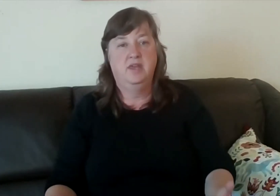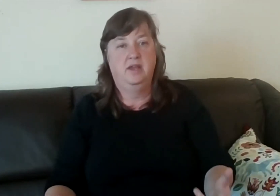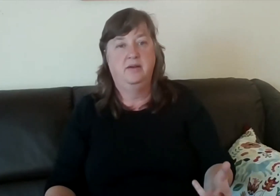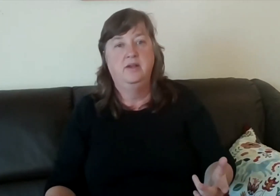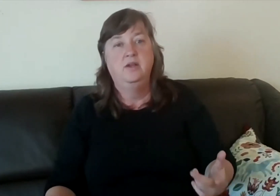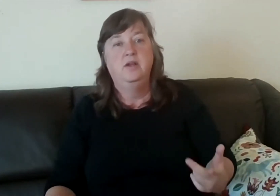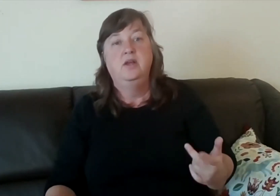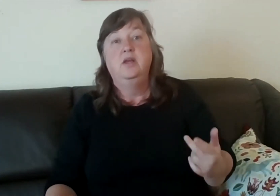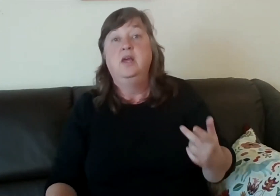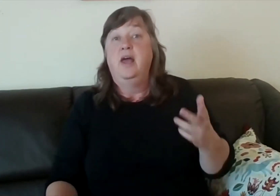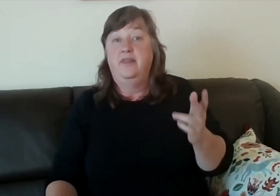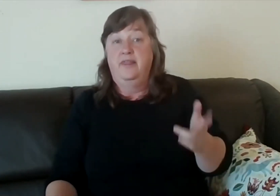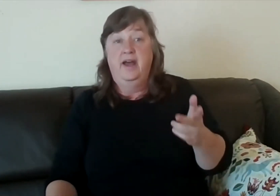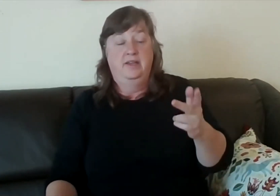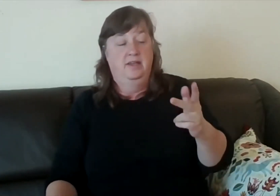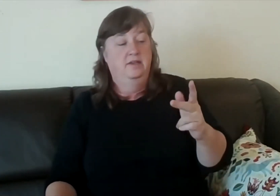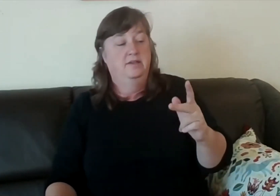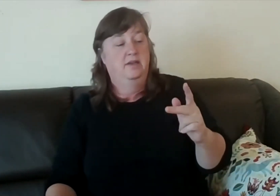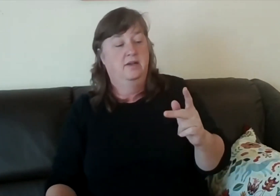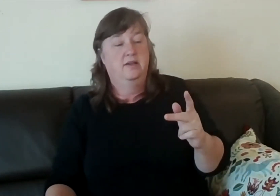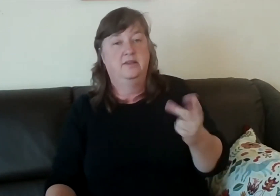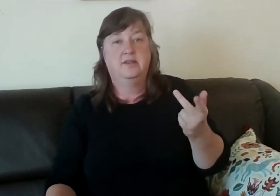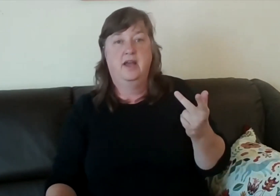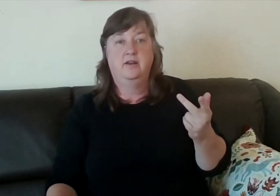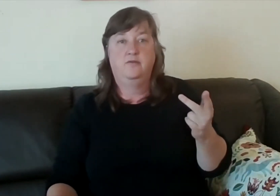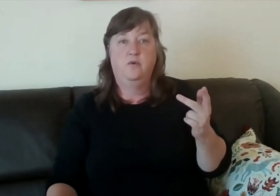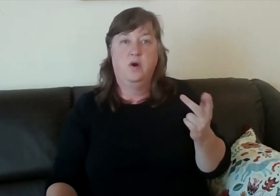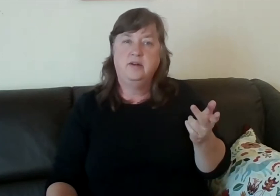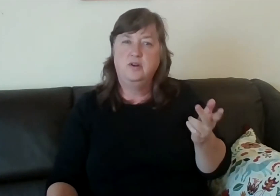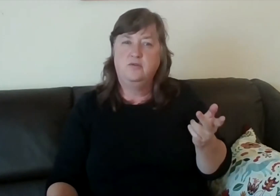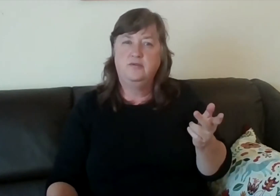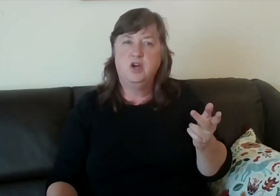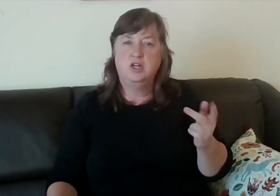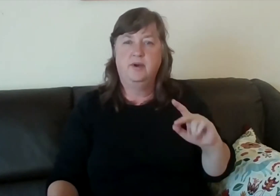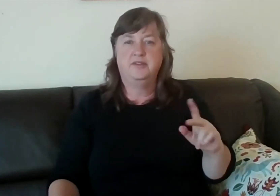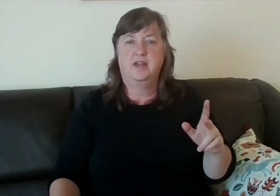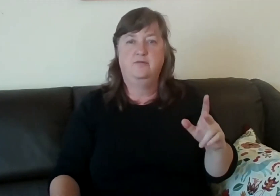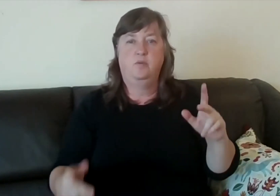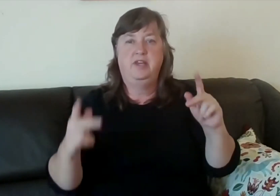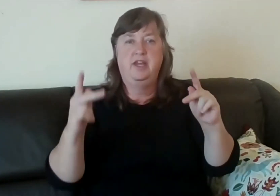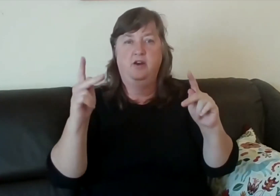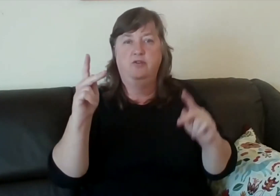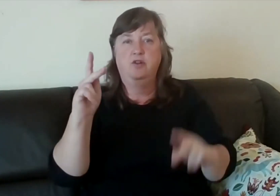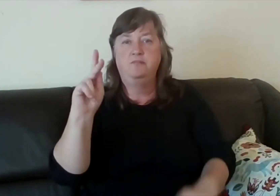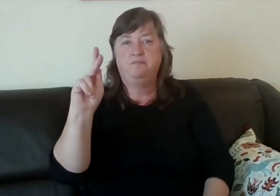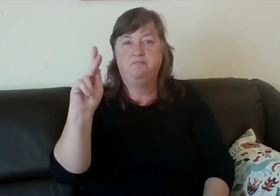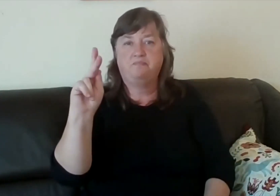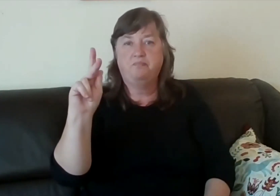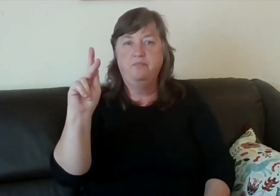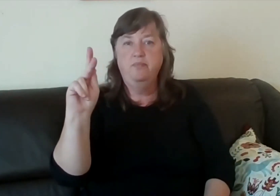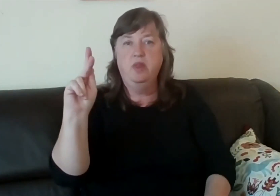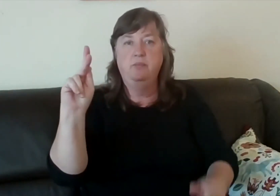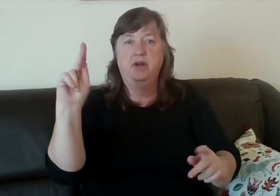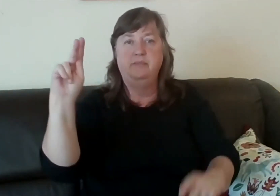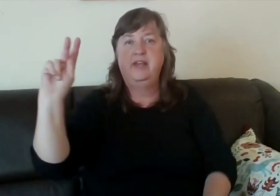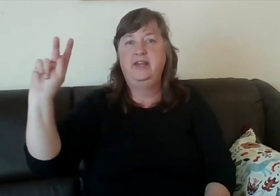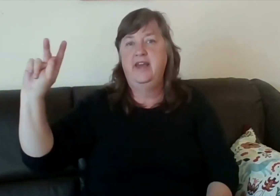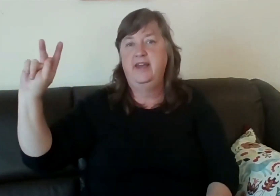thing. And that is the sign for, I don't know if we've talked about the sign for be careful, but make